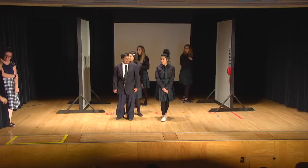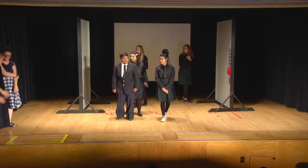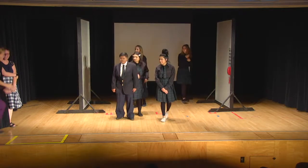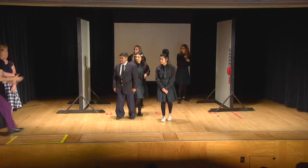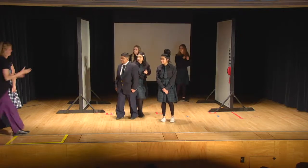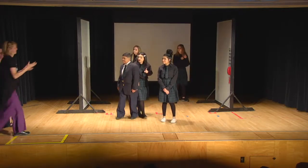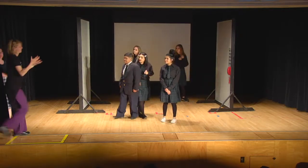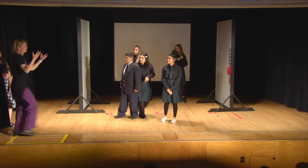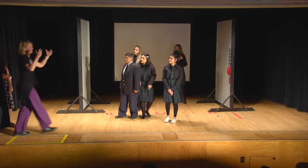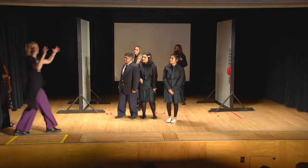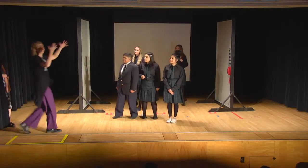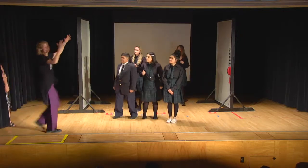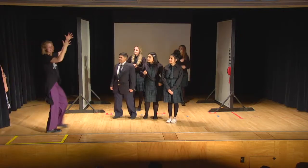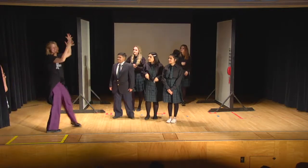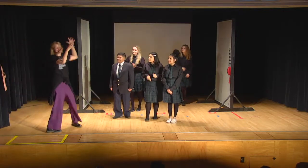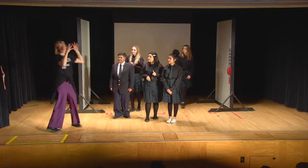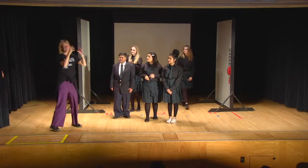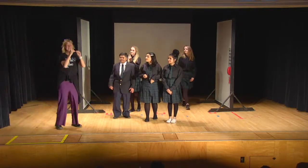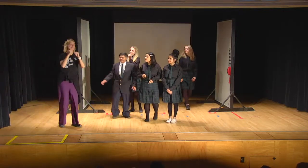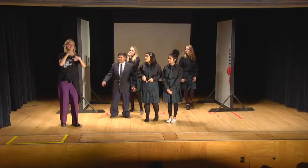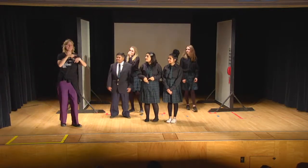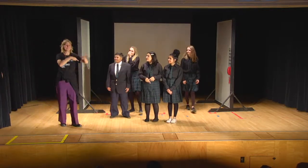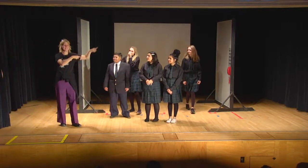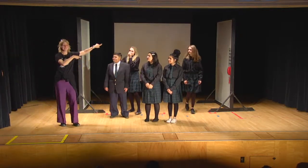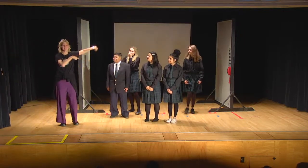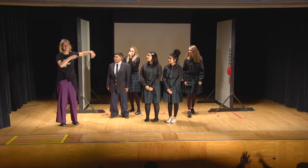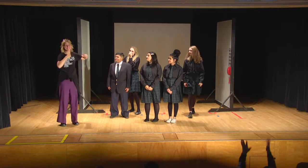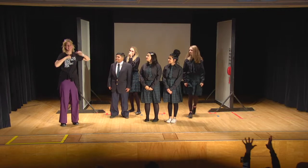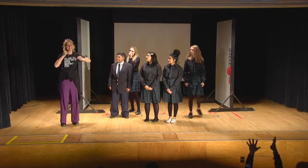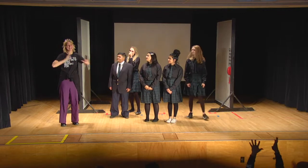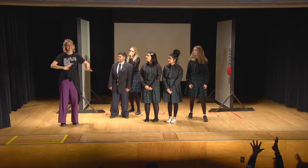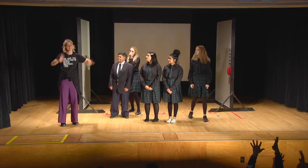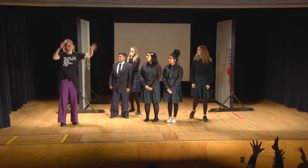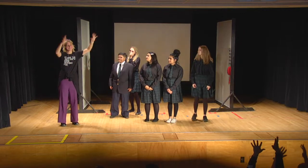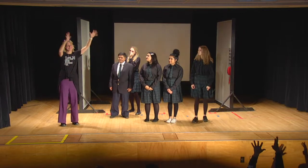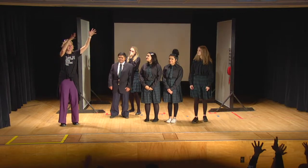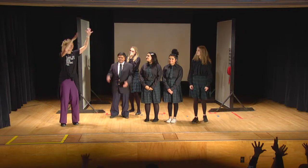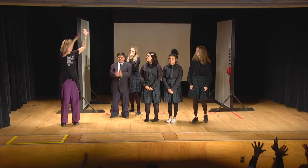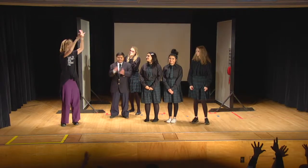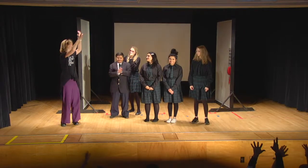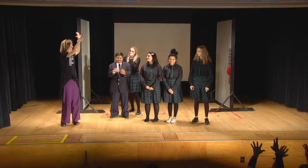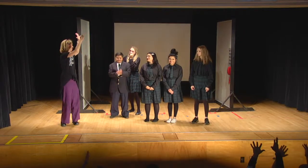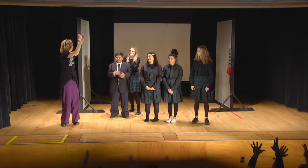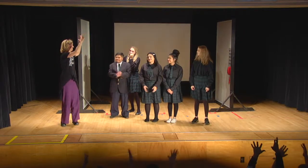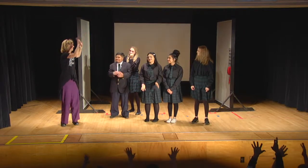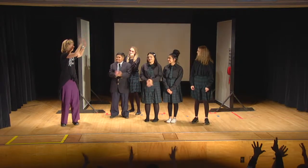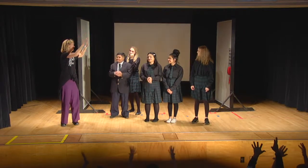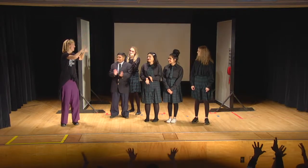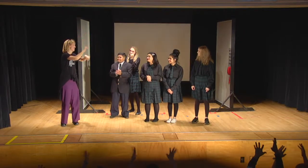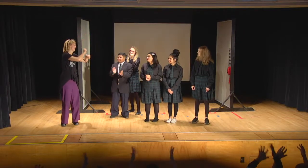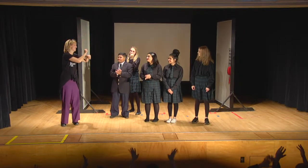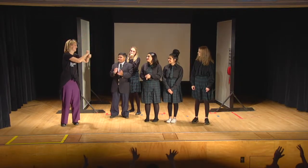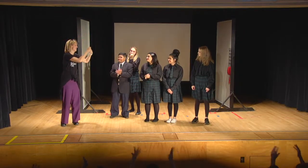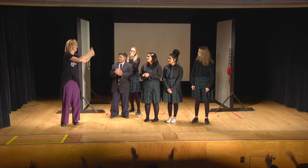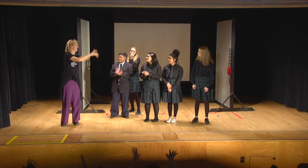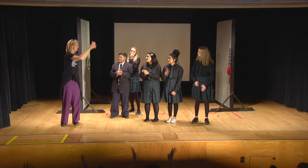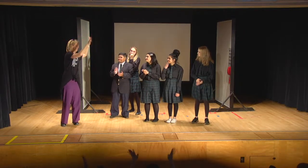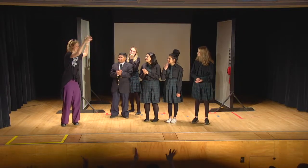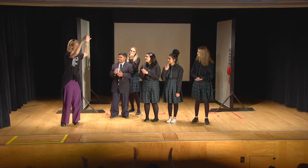Julie Harrison climbs on the stage. One more time. Please give her a round of applause. Great job, you